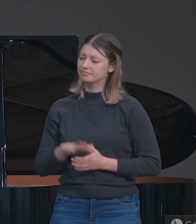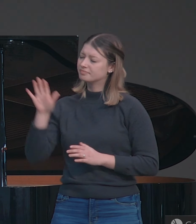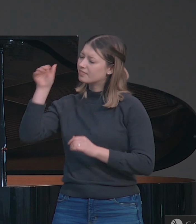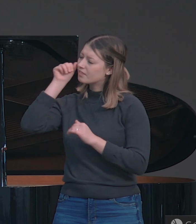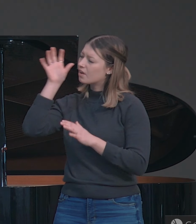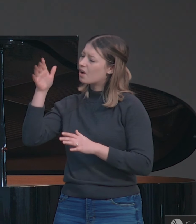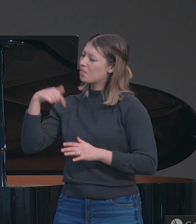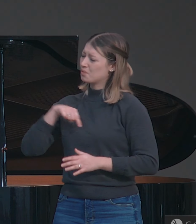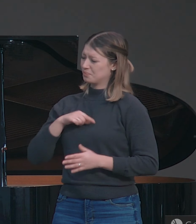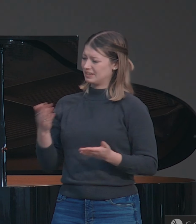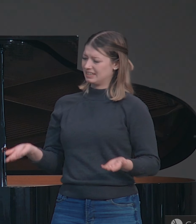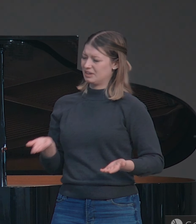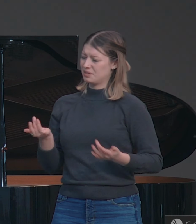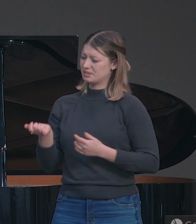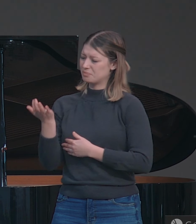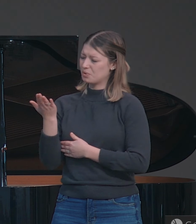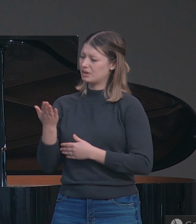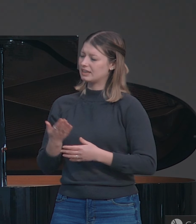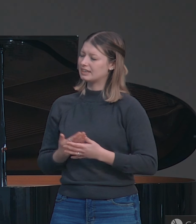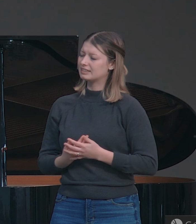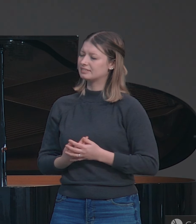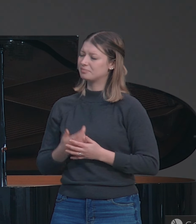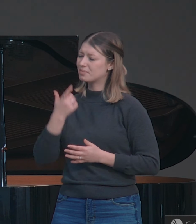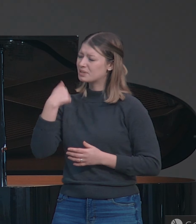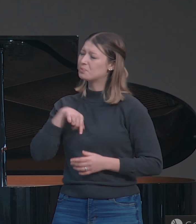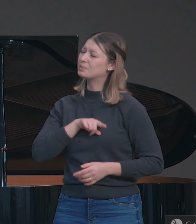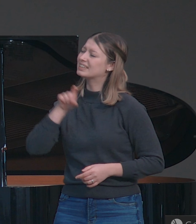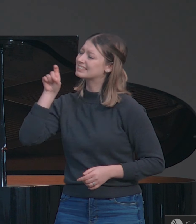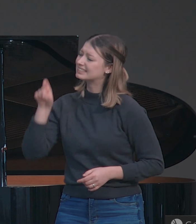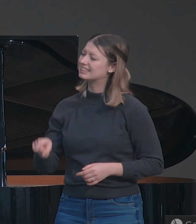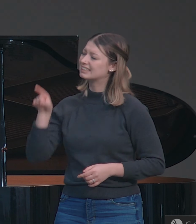we're here because we need you.